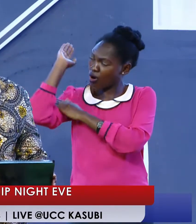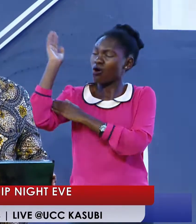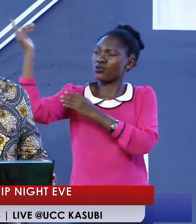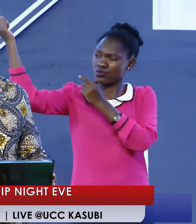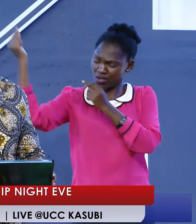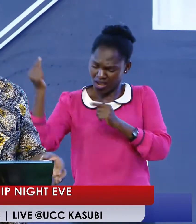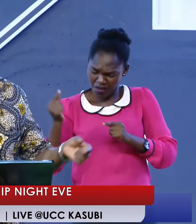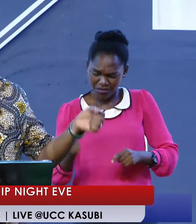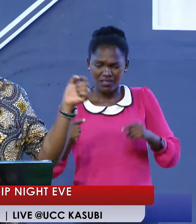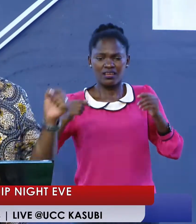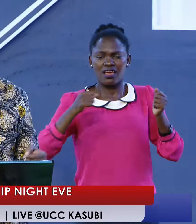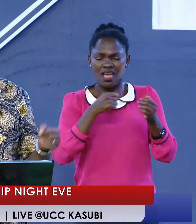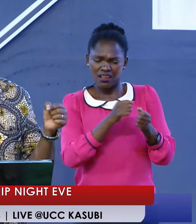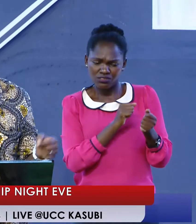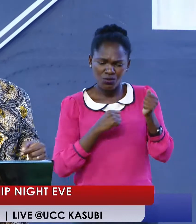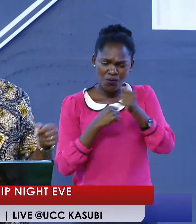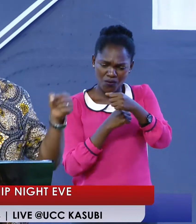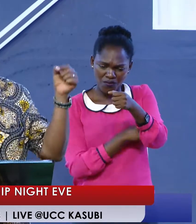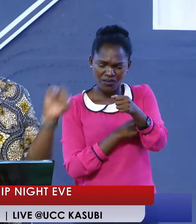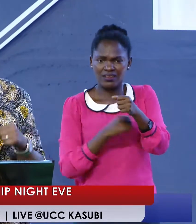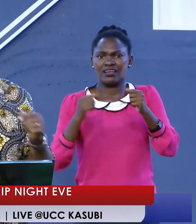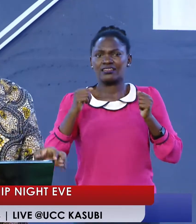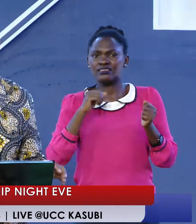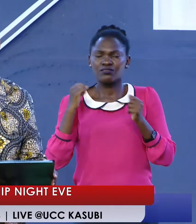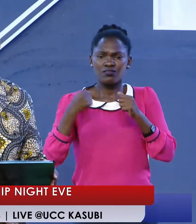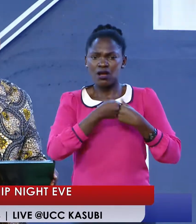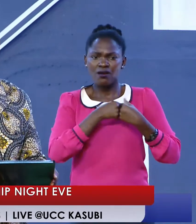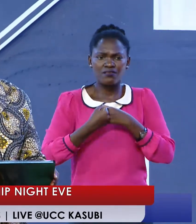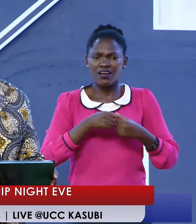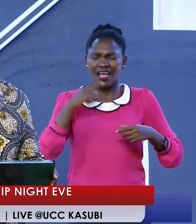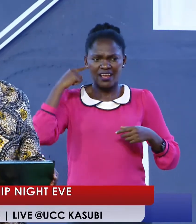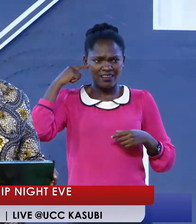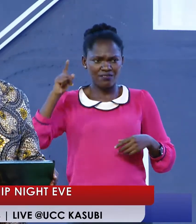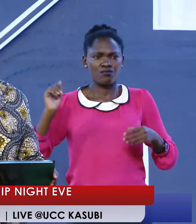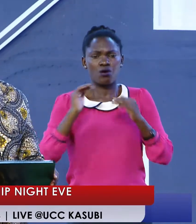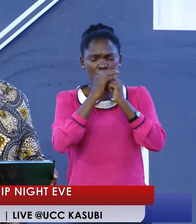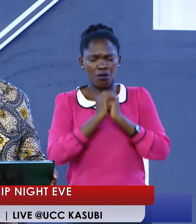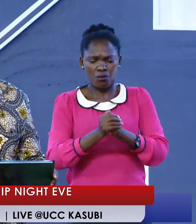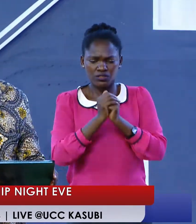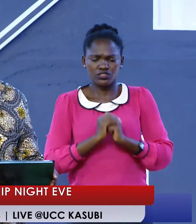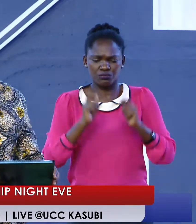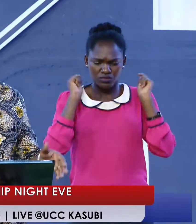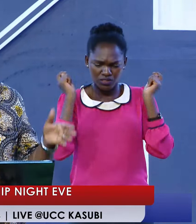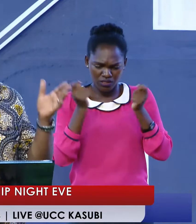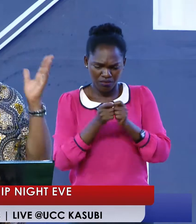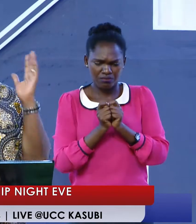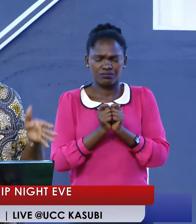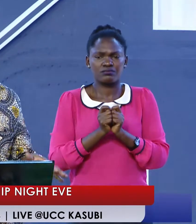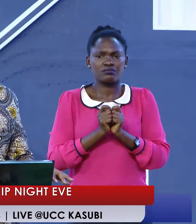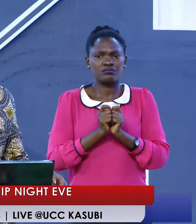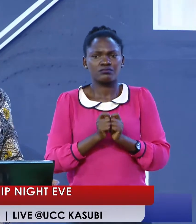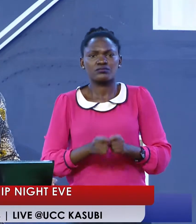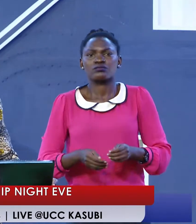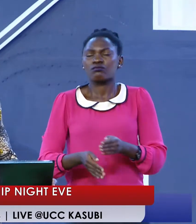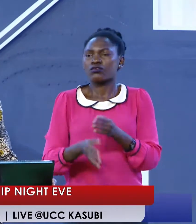to fight for Katonda Inaman. Kawanso kulwanirira abasinza. The Lord descends to fight for the worshipper. Echitewa chiberi